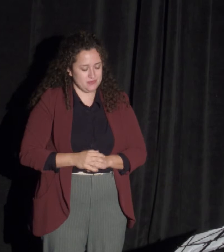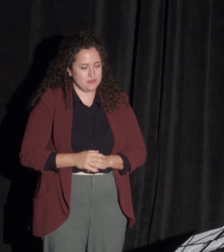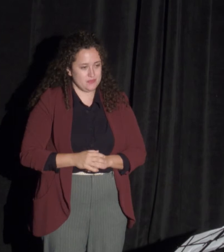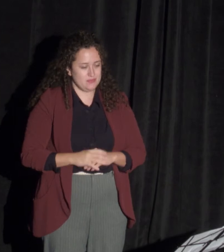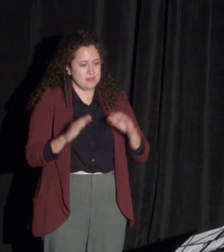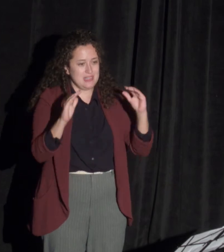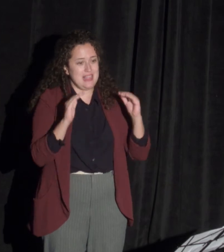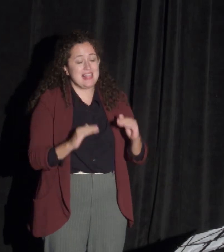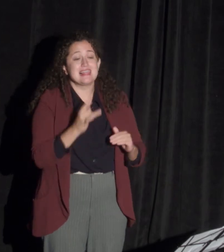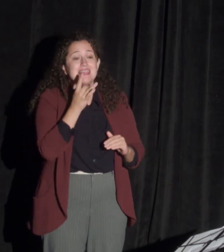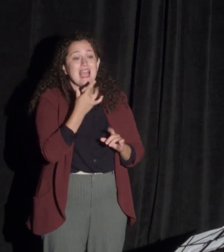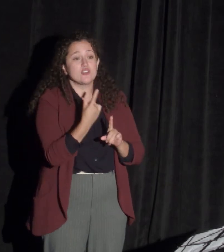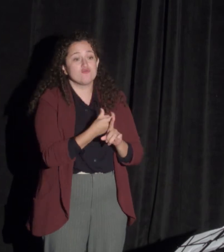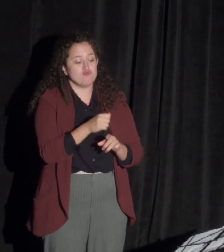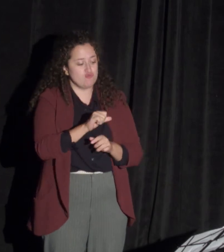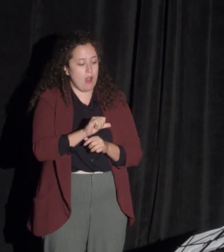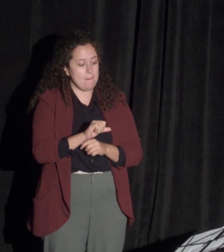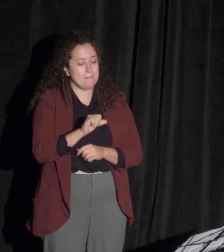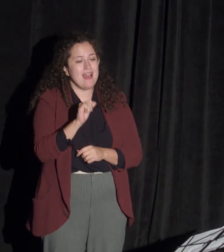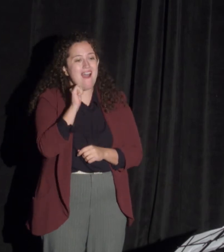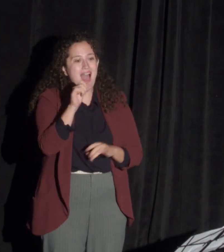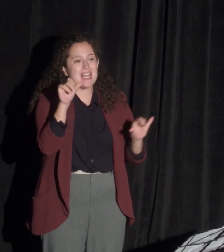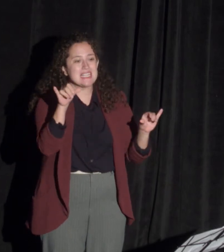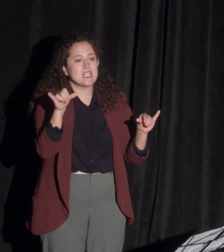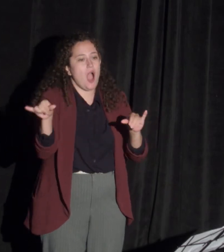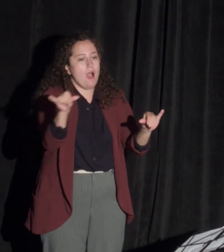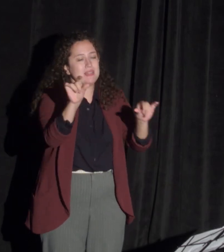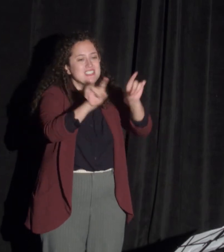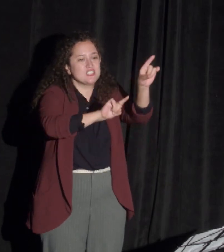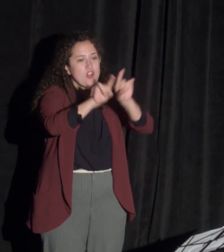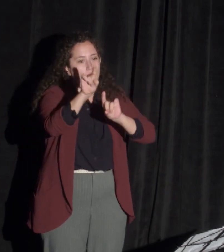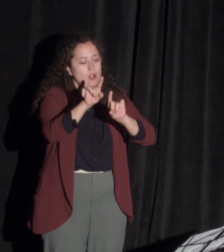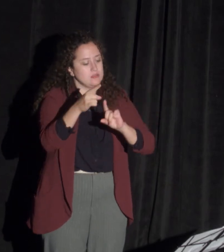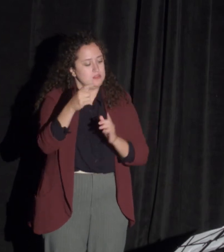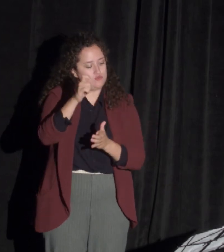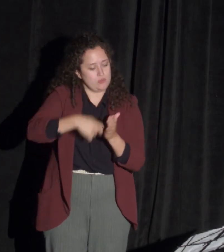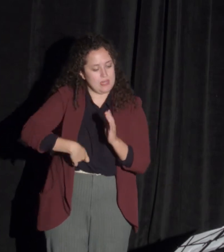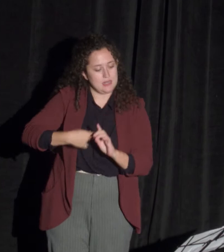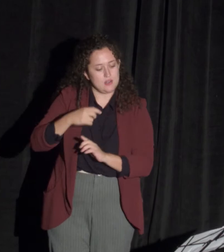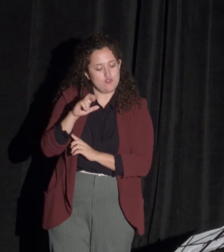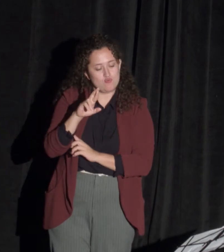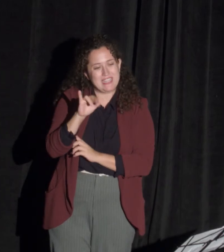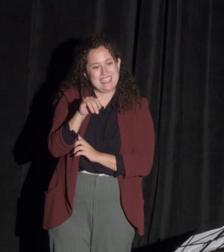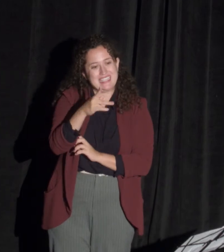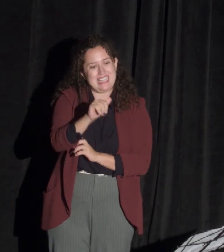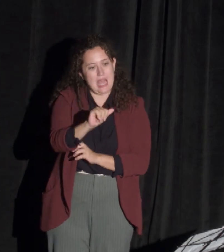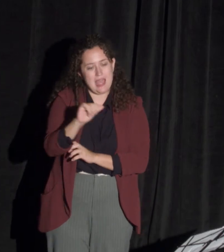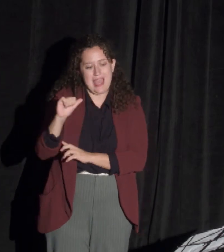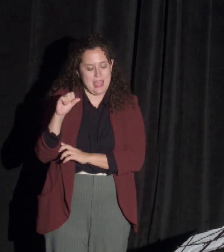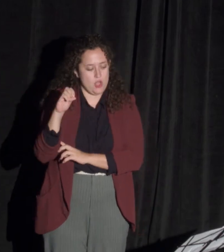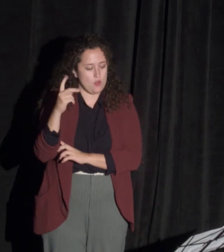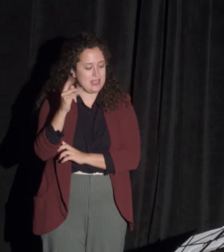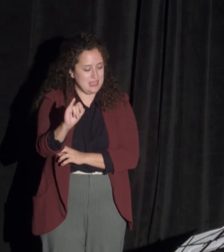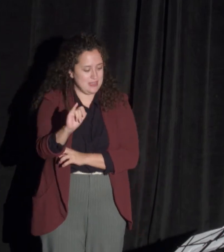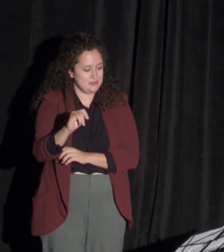Light from Uncommon Stars by Rika Aoki, Tor, St. Martin's